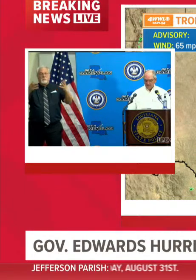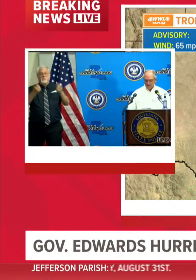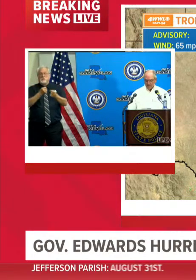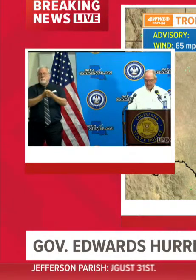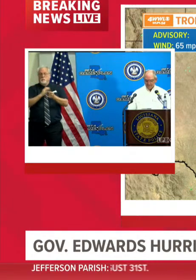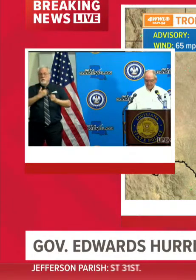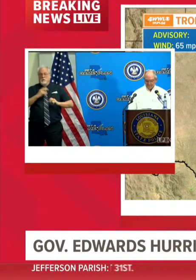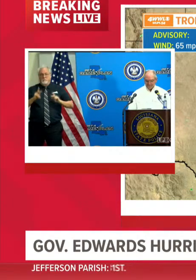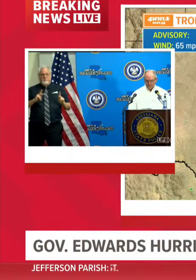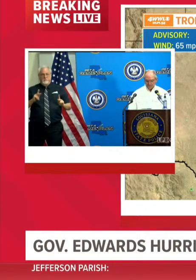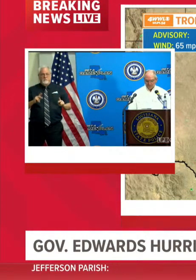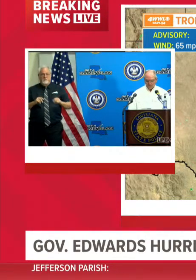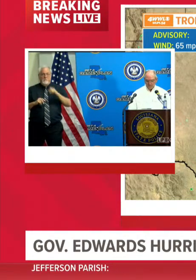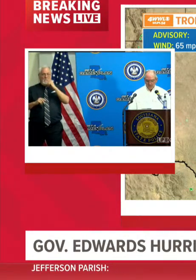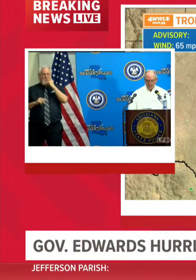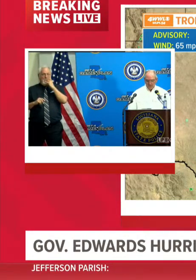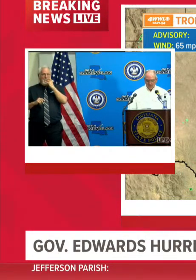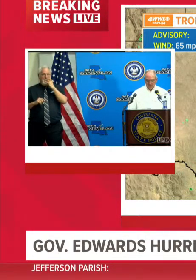our citizens.